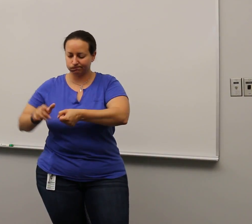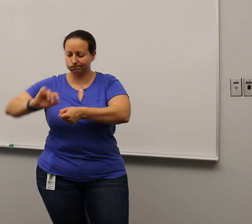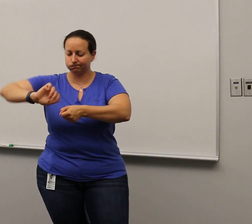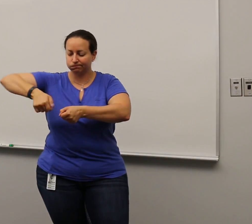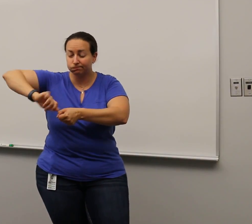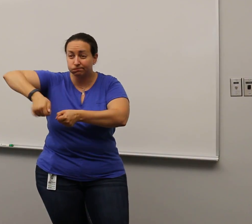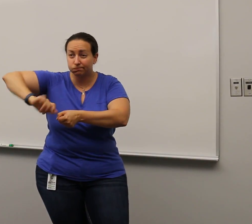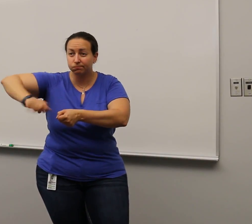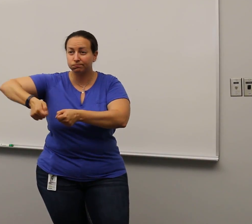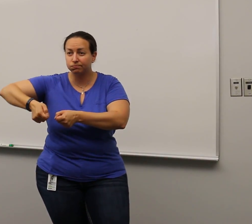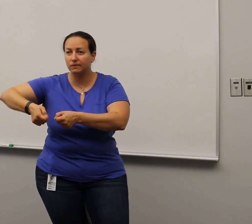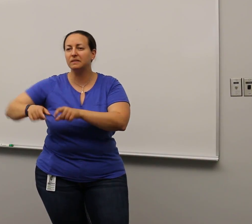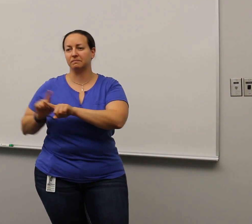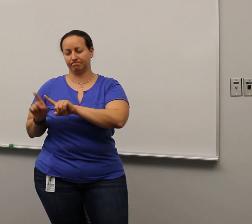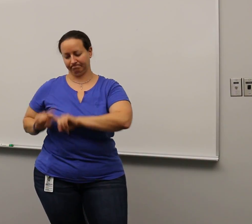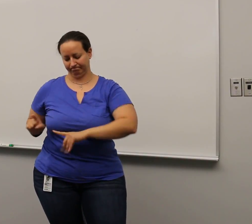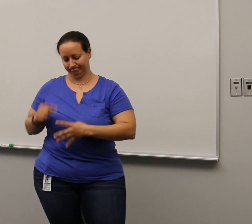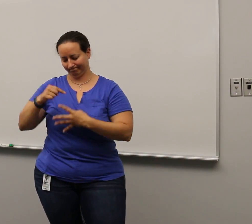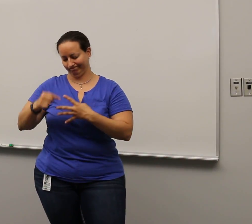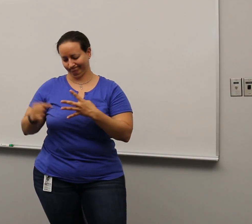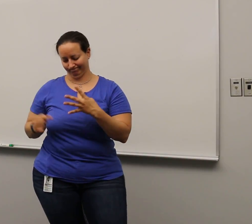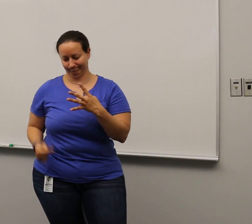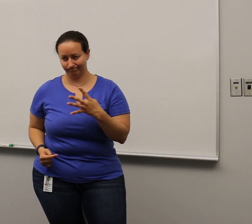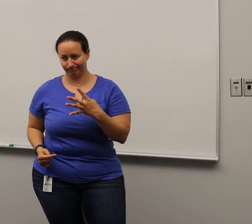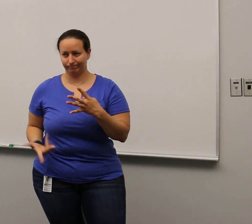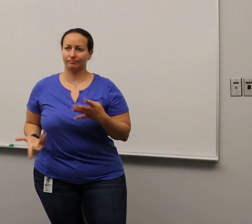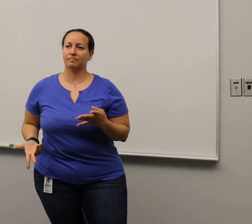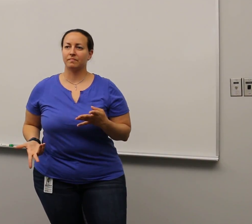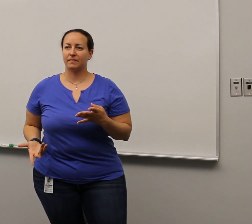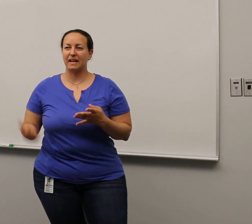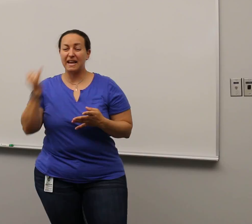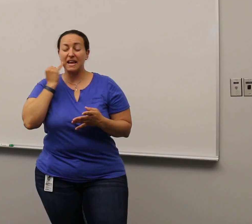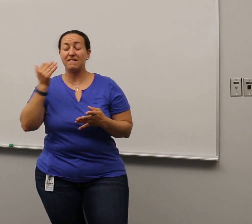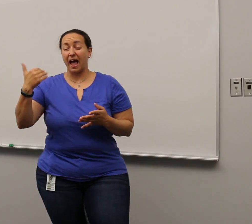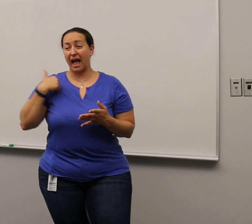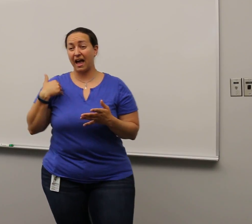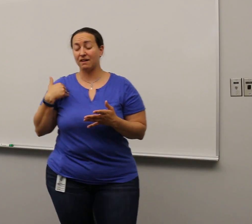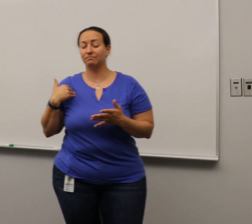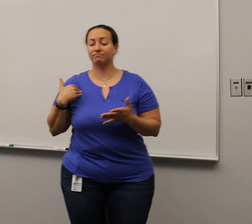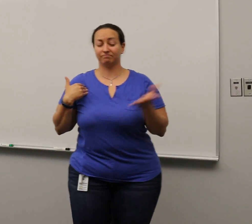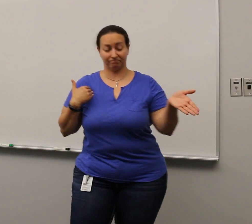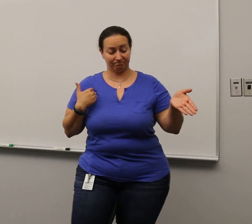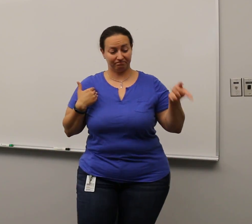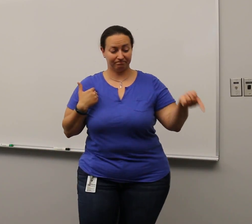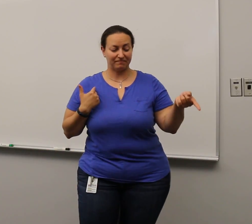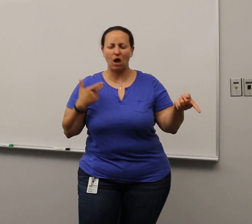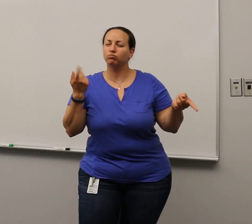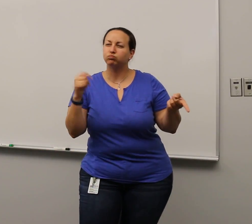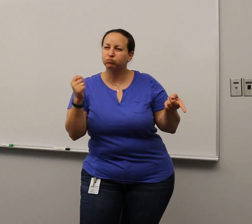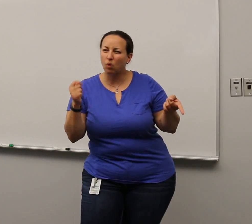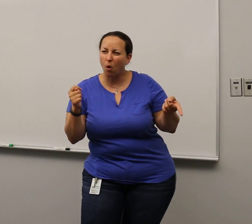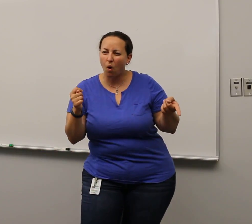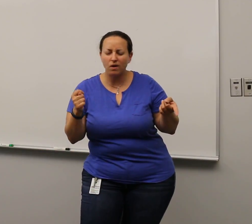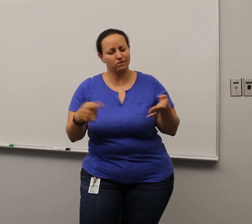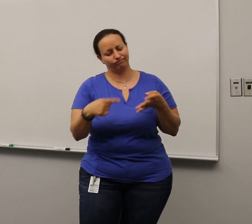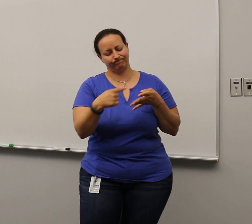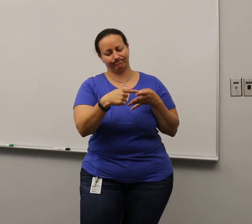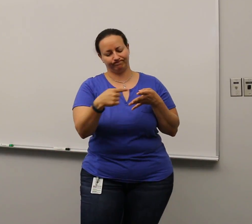Now, if you have access to a commercially created gear system, they're really easy to put together and to take apart, and they're